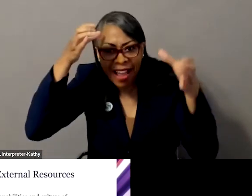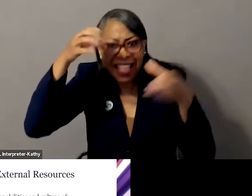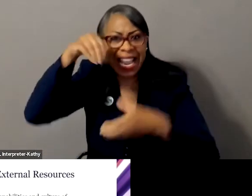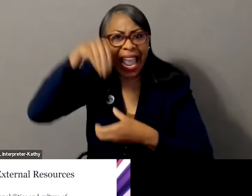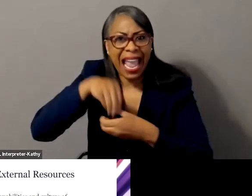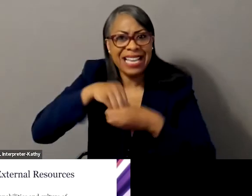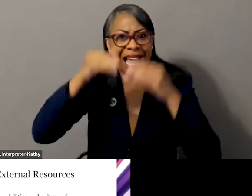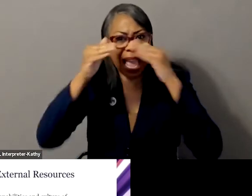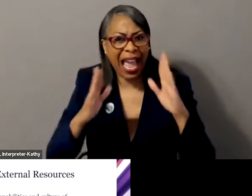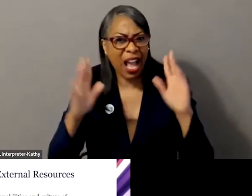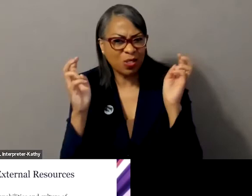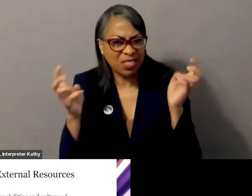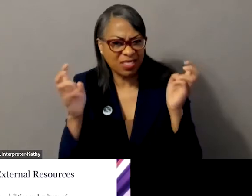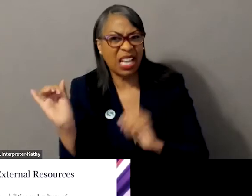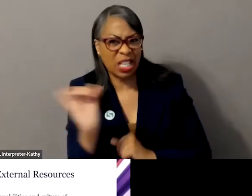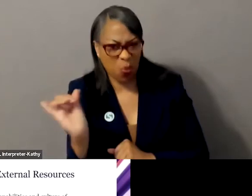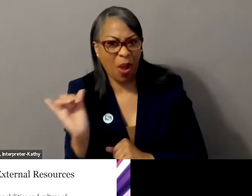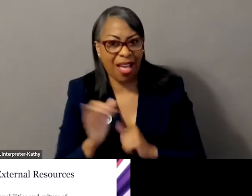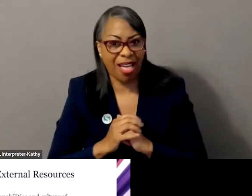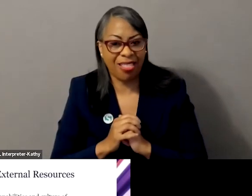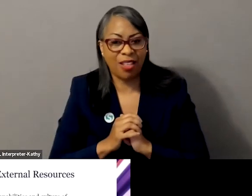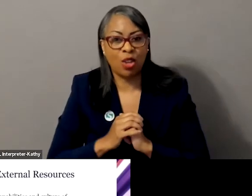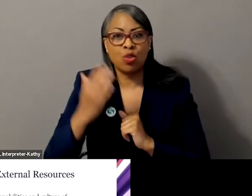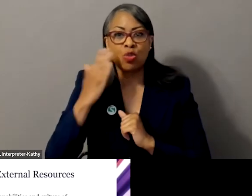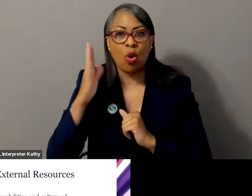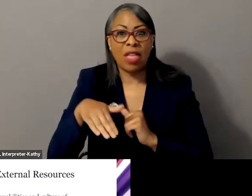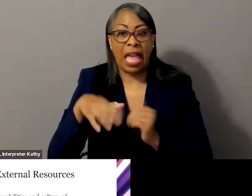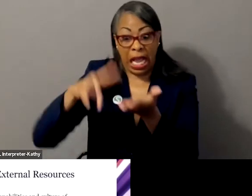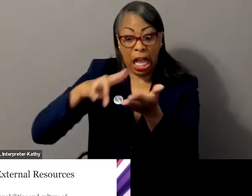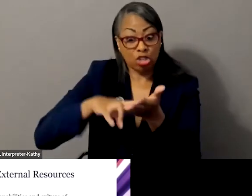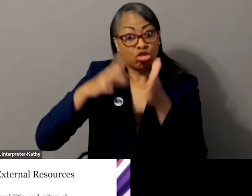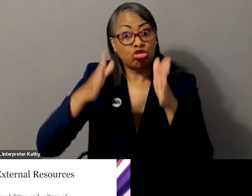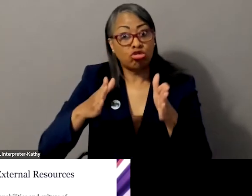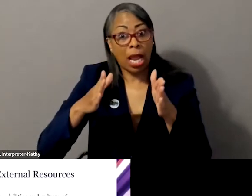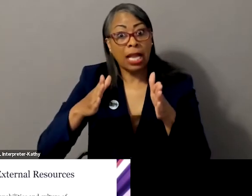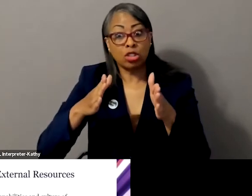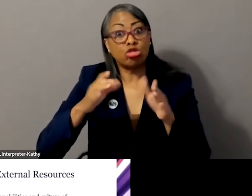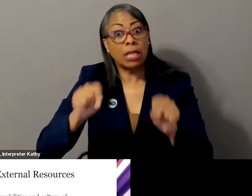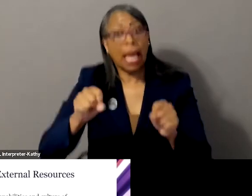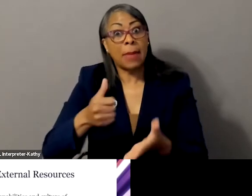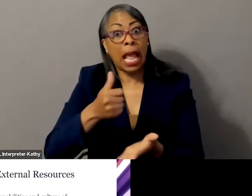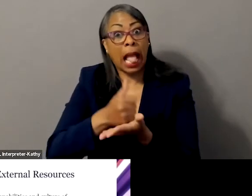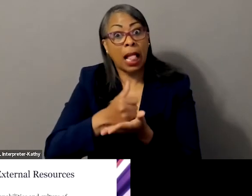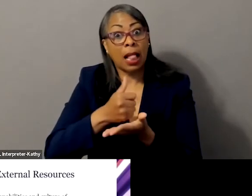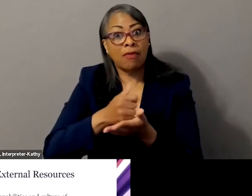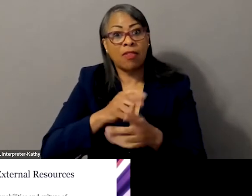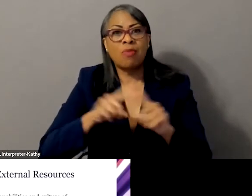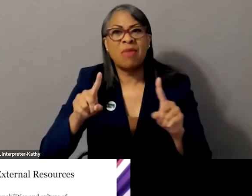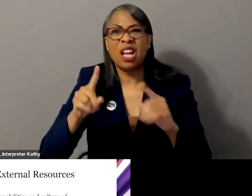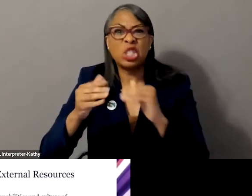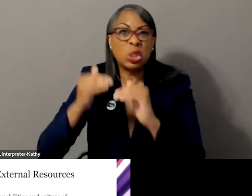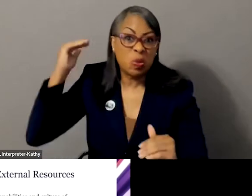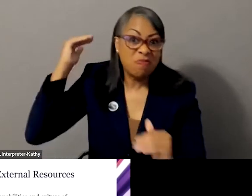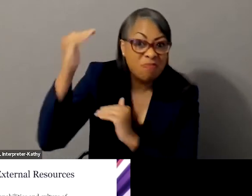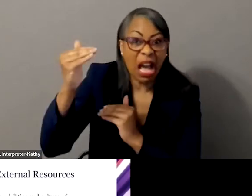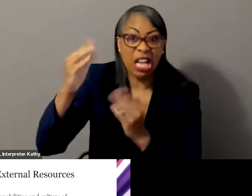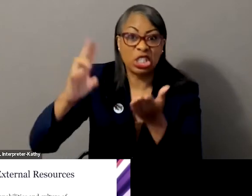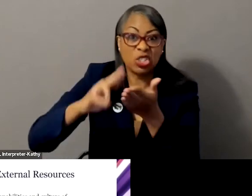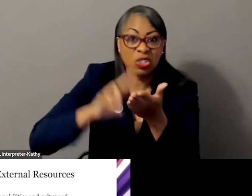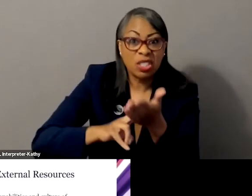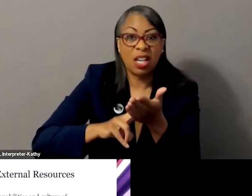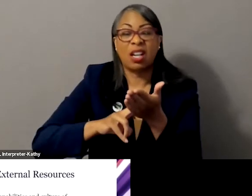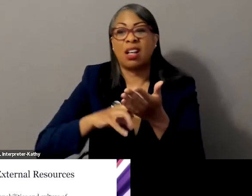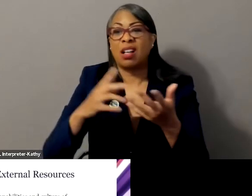as well. Certainly contractors can be very helpful, but over-reliance on contractors and high turnover